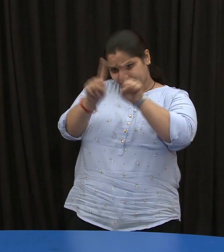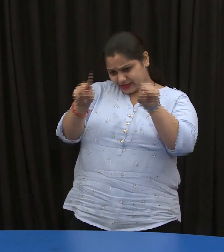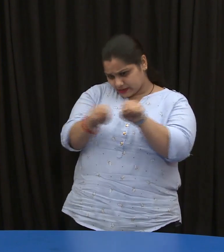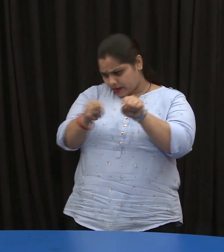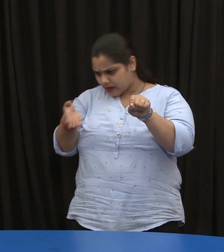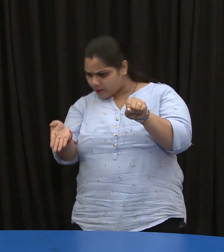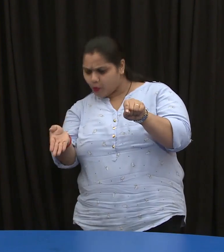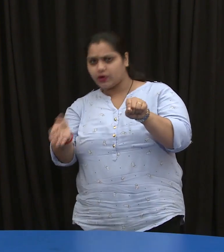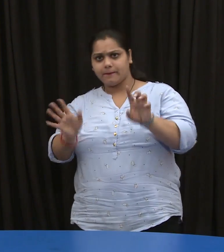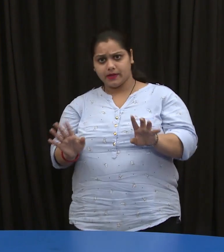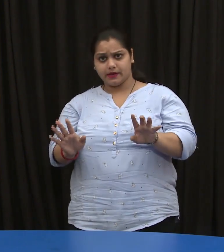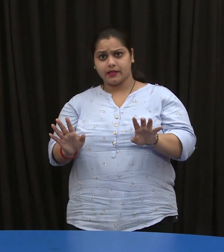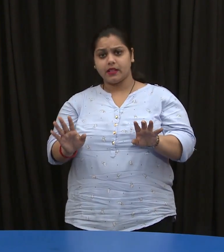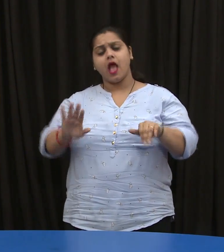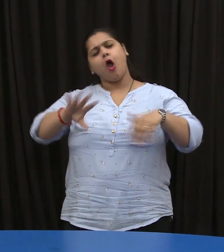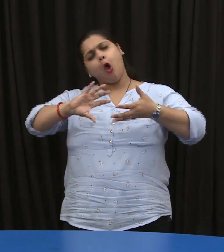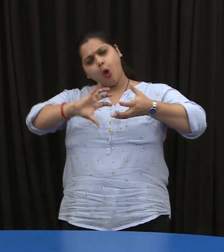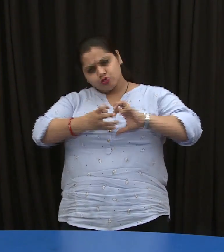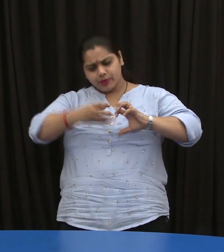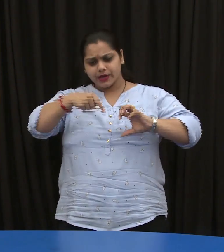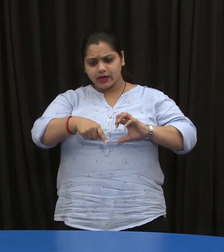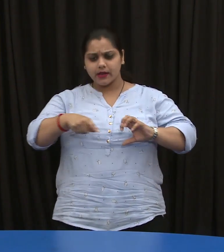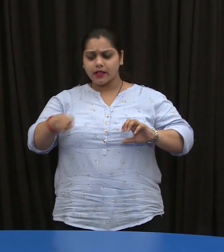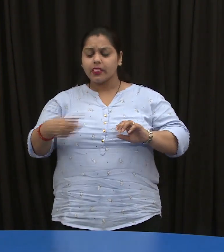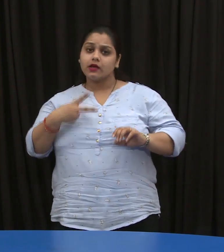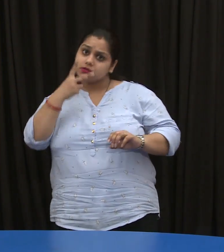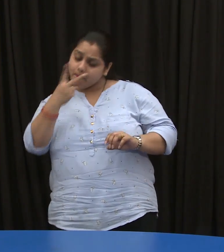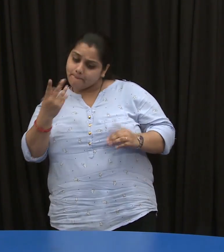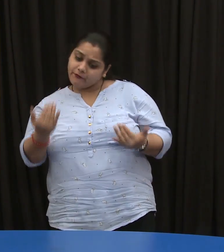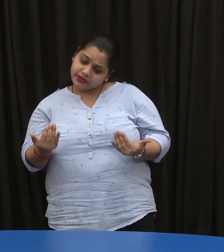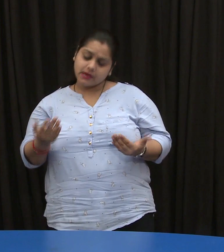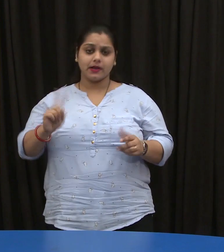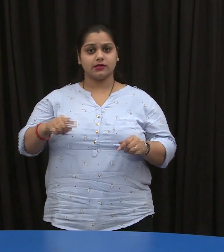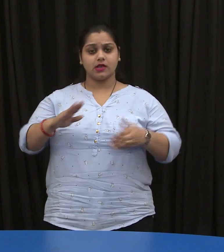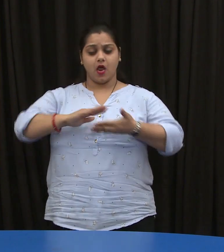and by default remains visible when window is running.